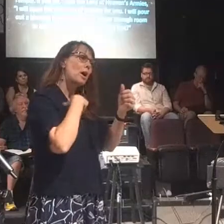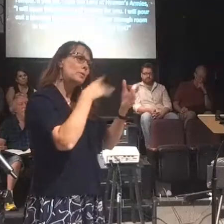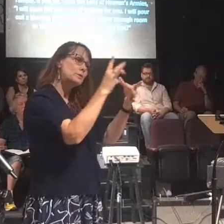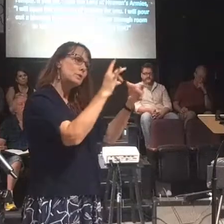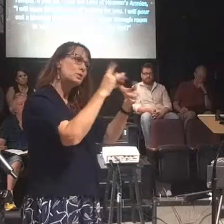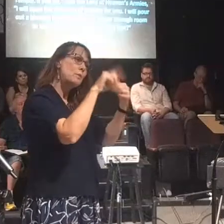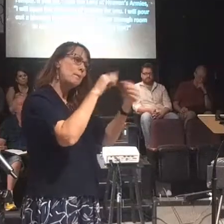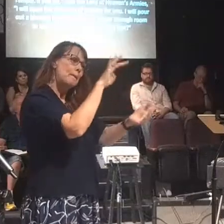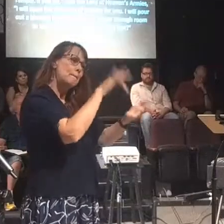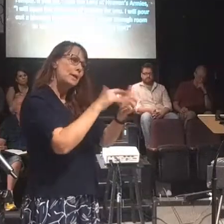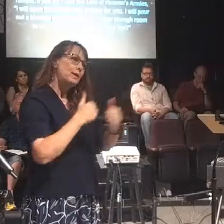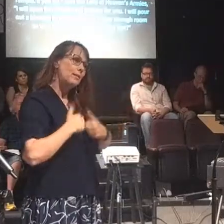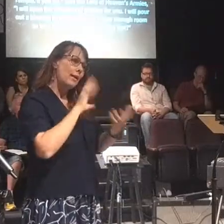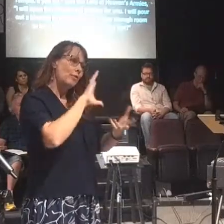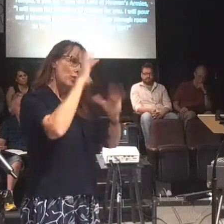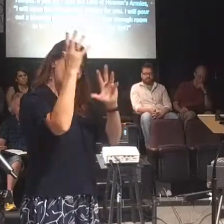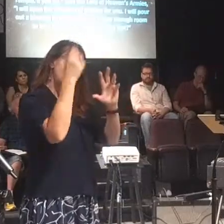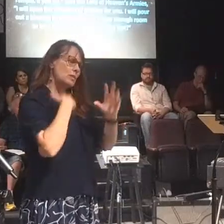I think. And